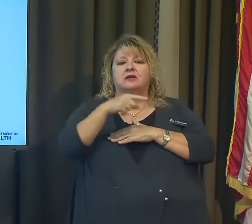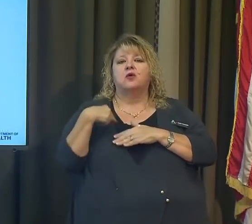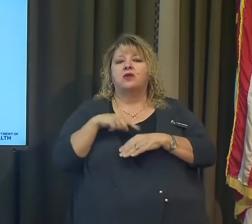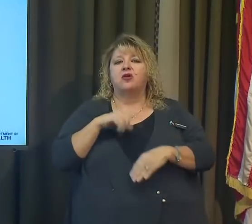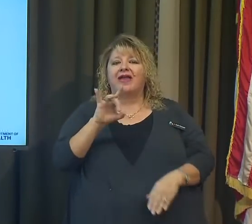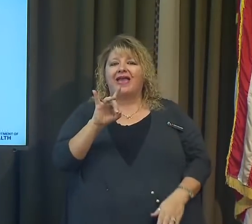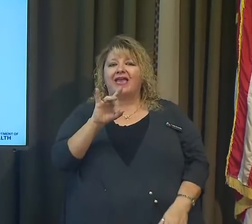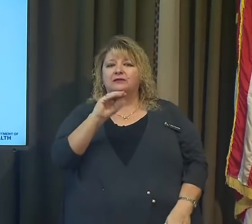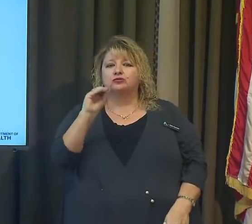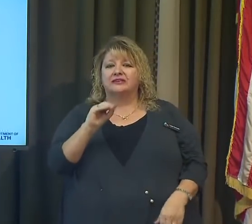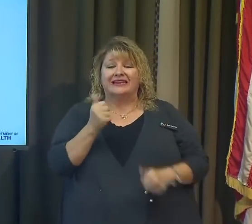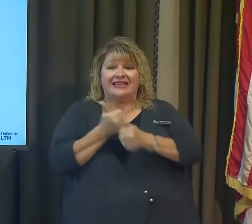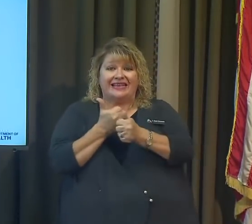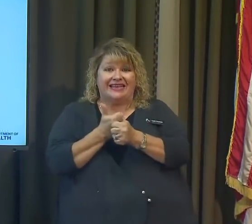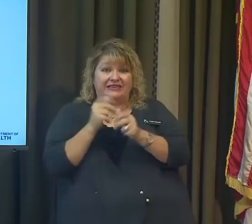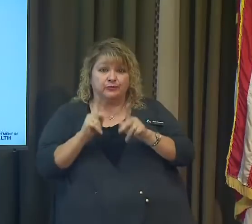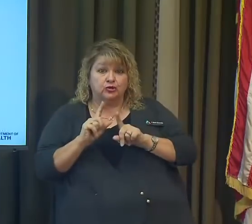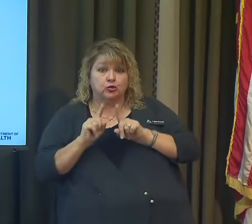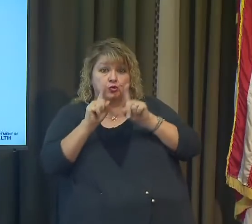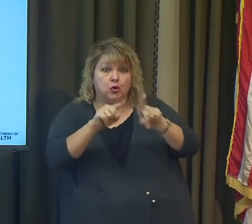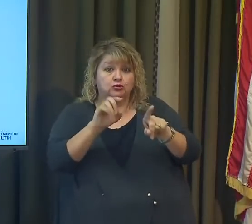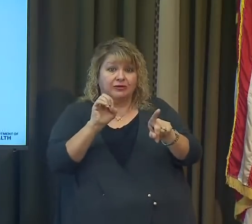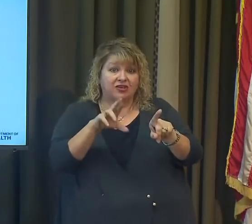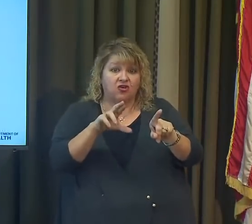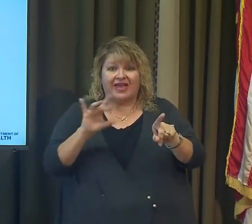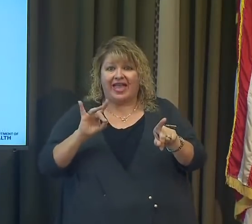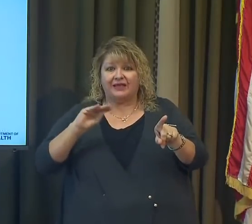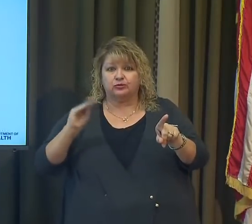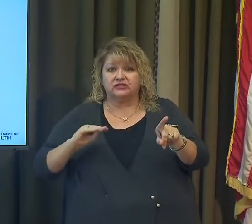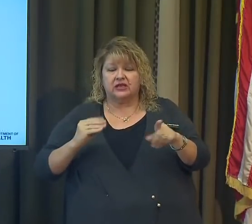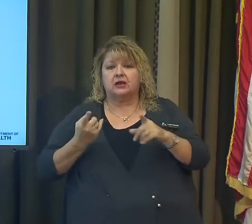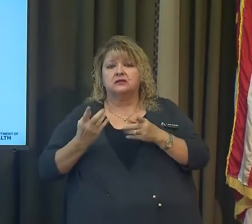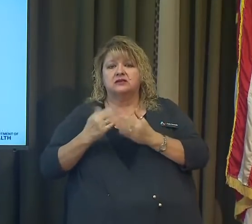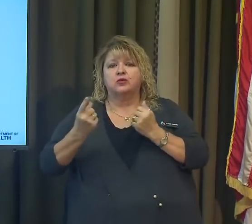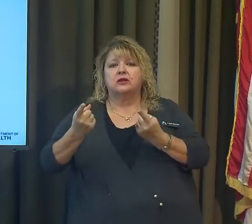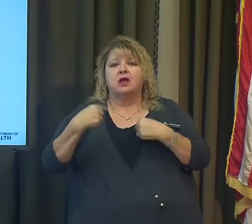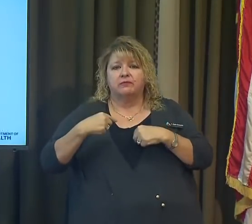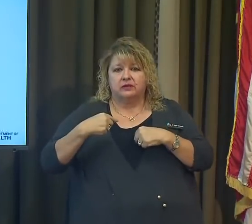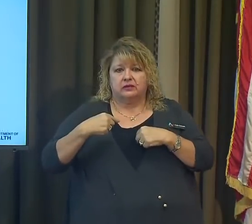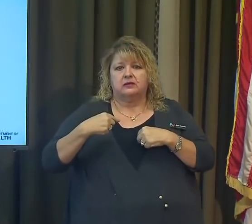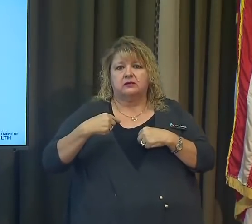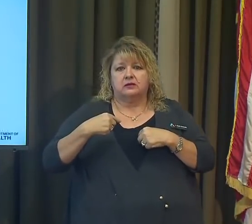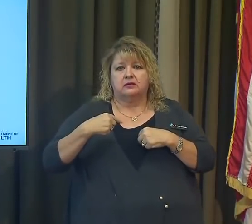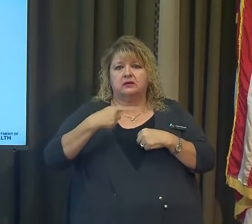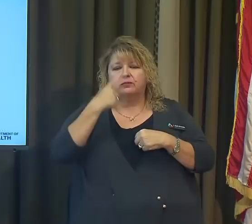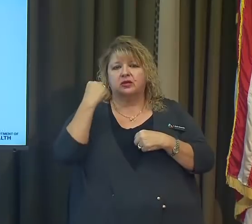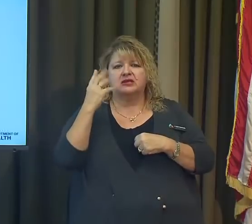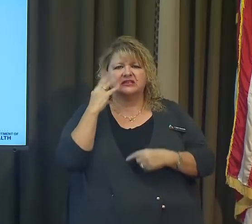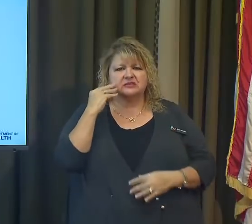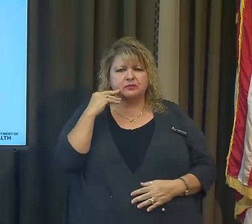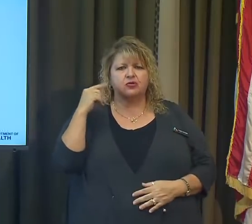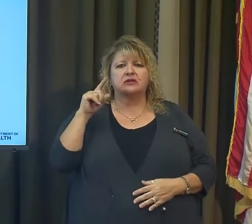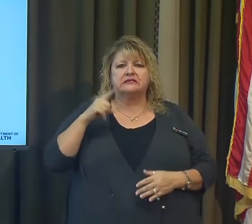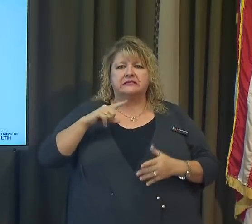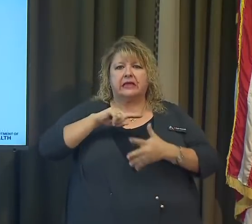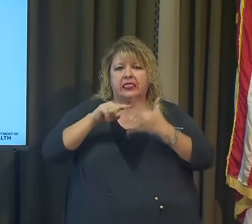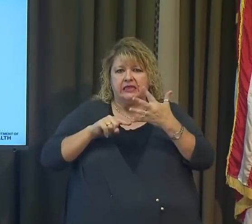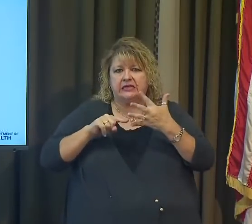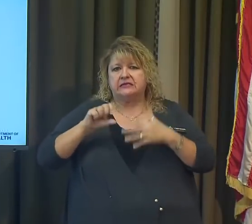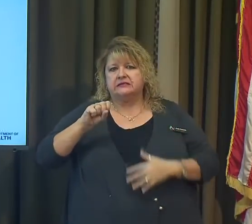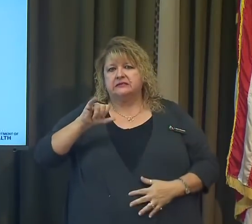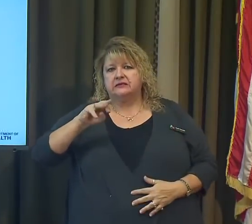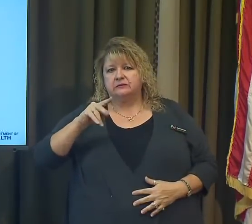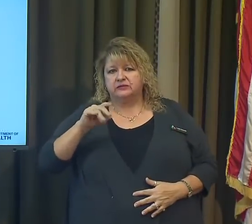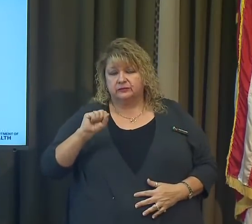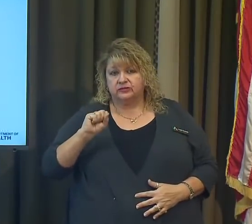8% of every ER visit in the state is someone coming in for care because they're experiencing these type of symptoms.